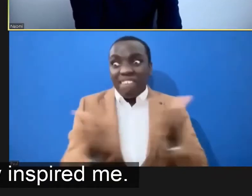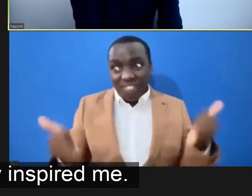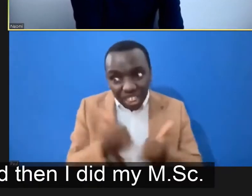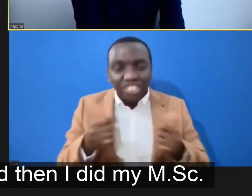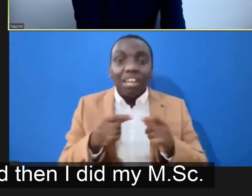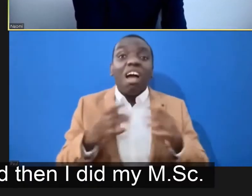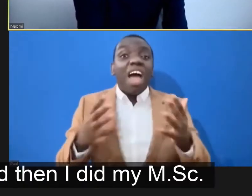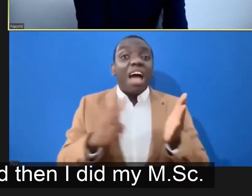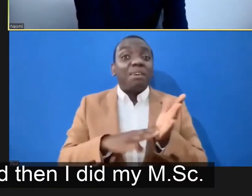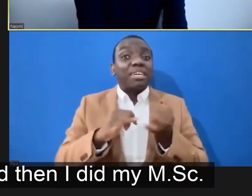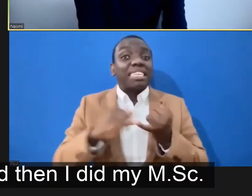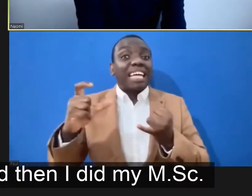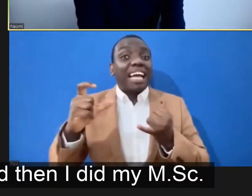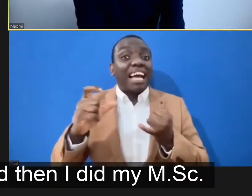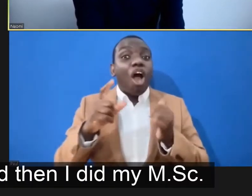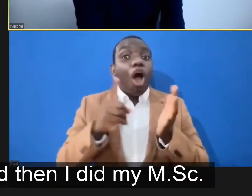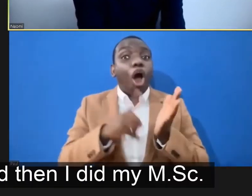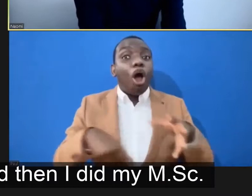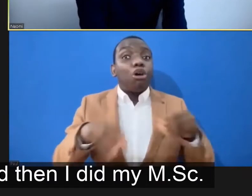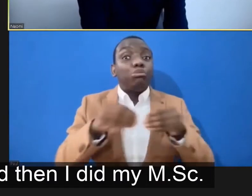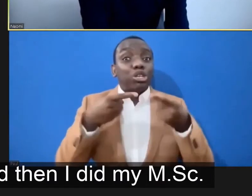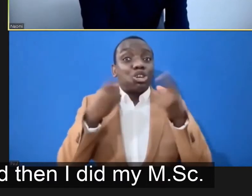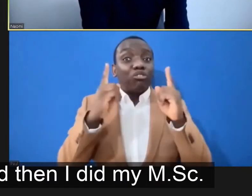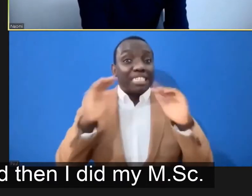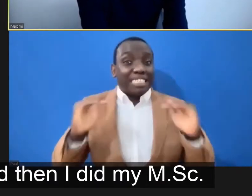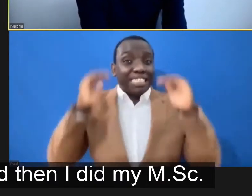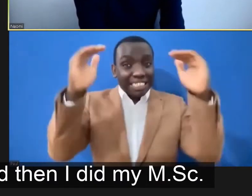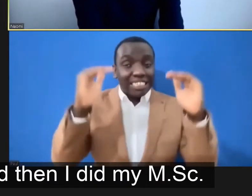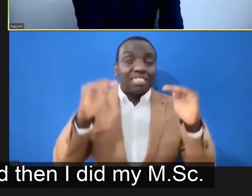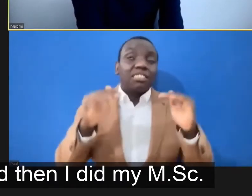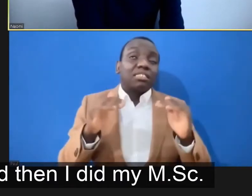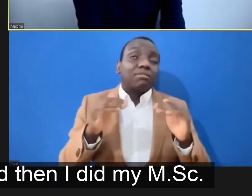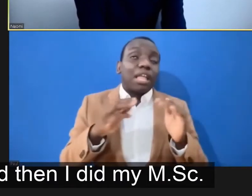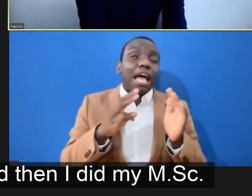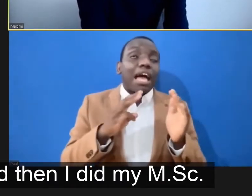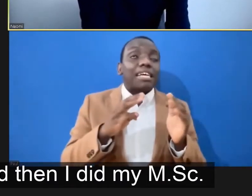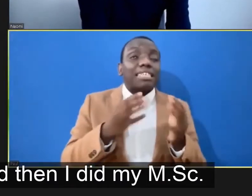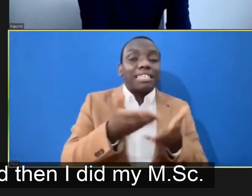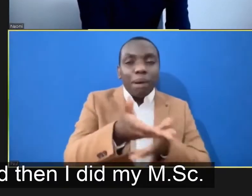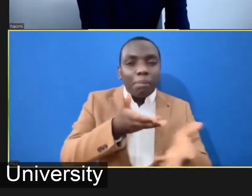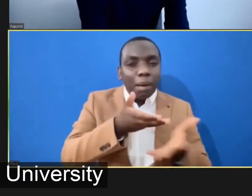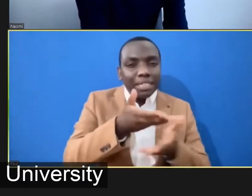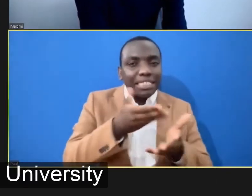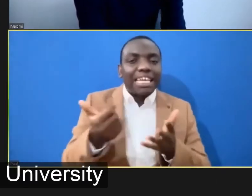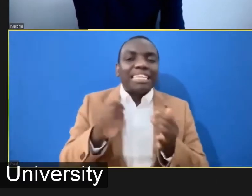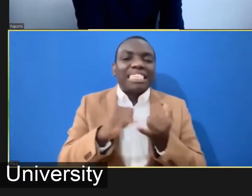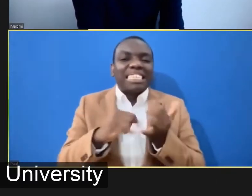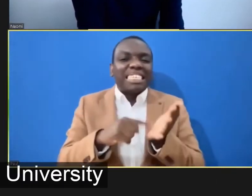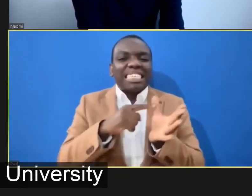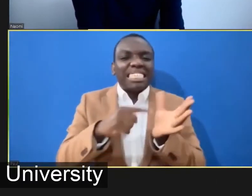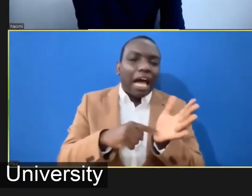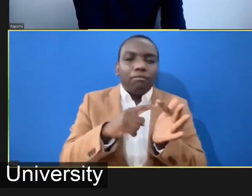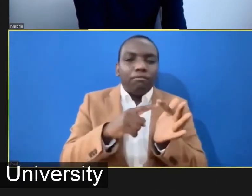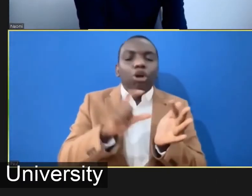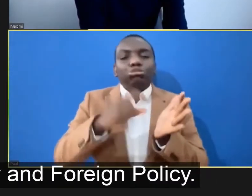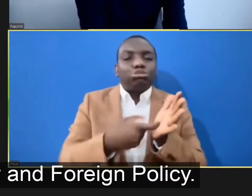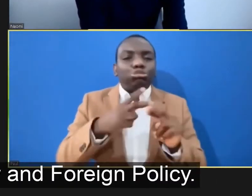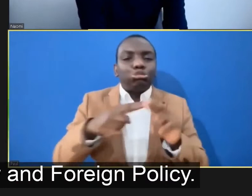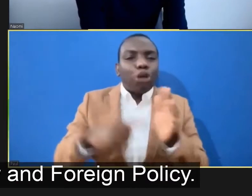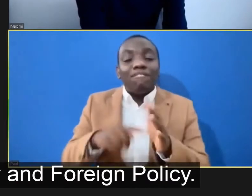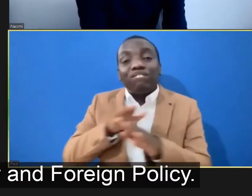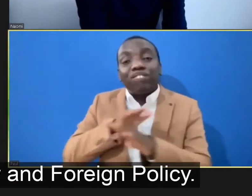me. And so I went to Preston, and then I did my M.Sc at Loughborough University.